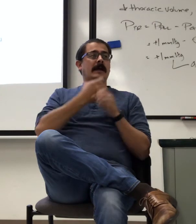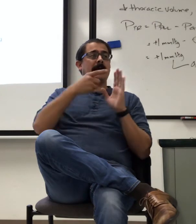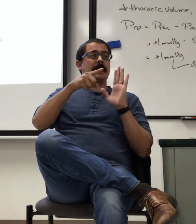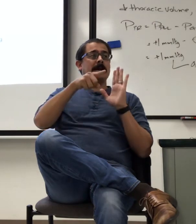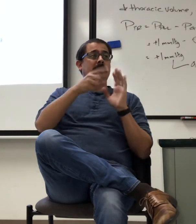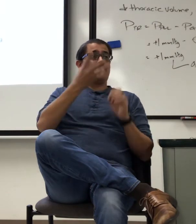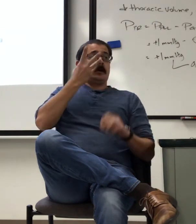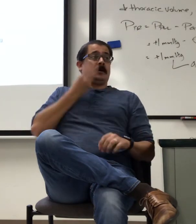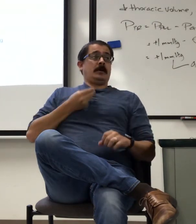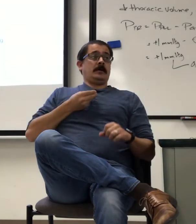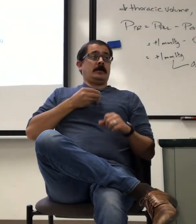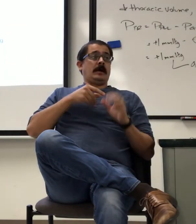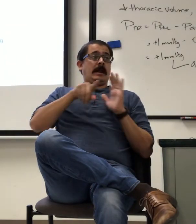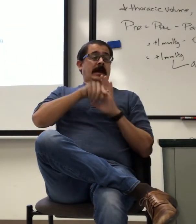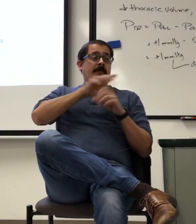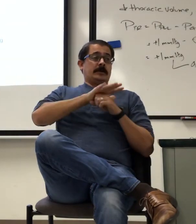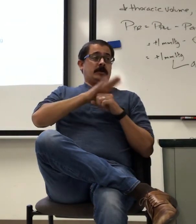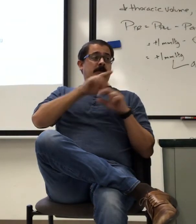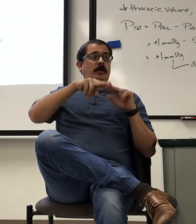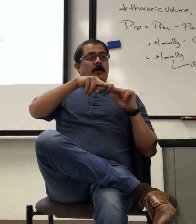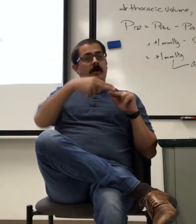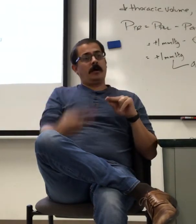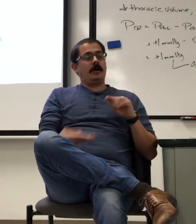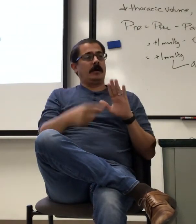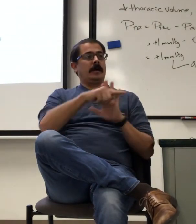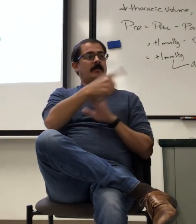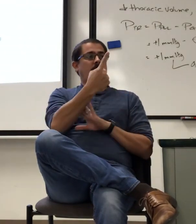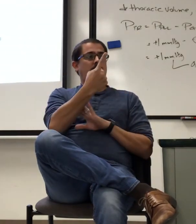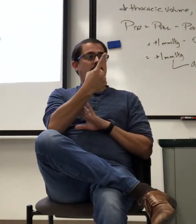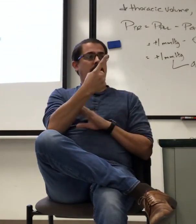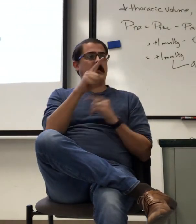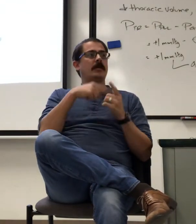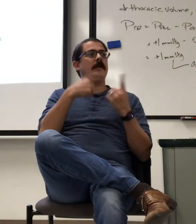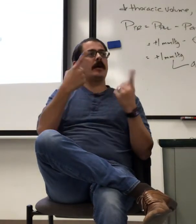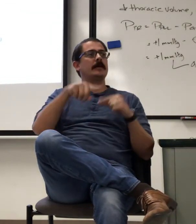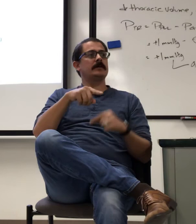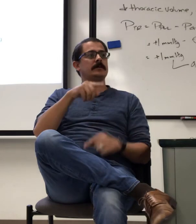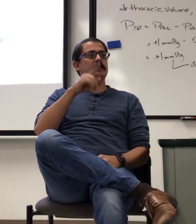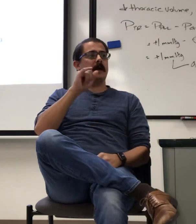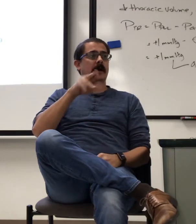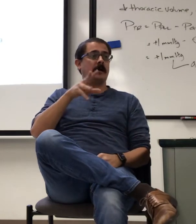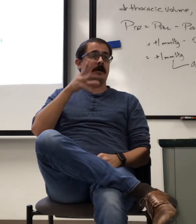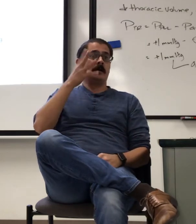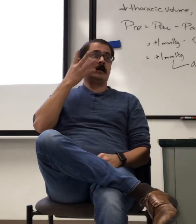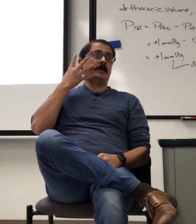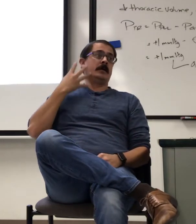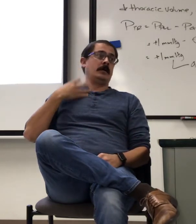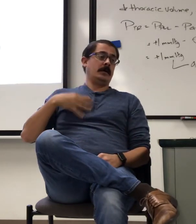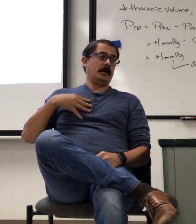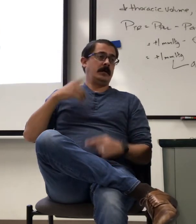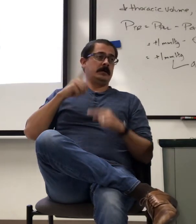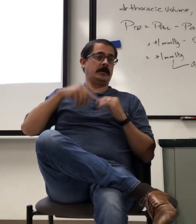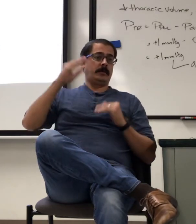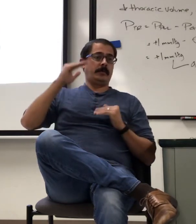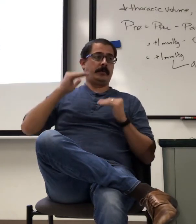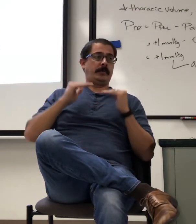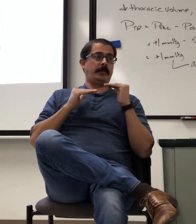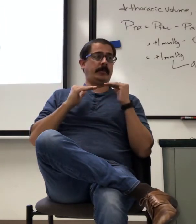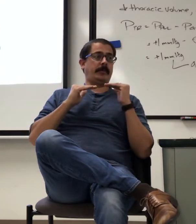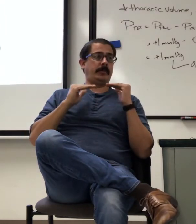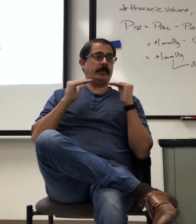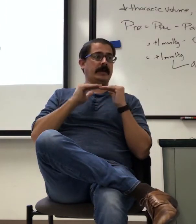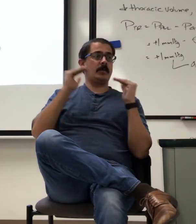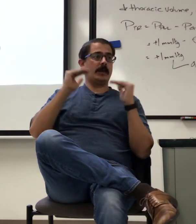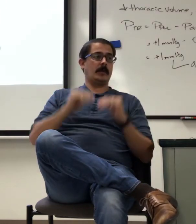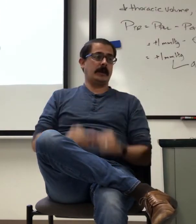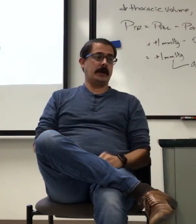pressure. So that's why you drop to -1. Then what happens? Air rushes in until you